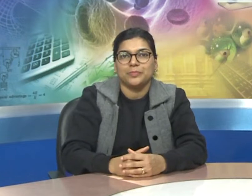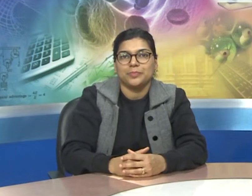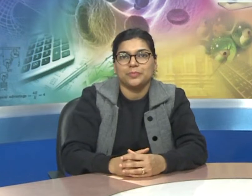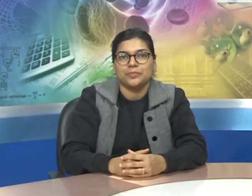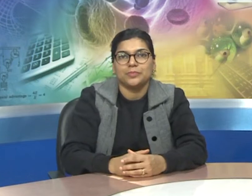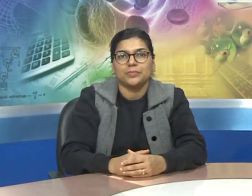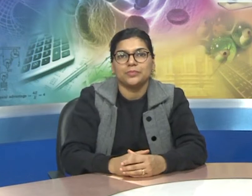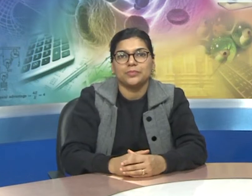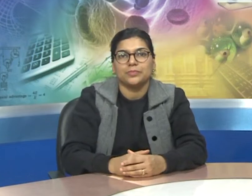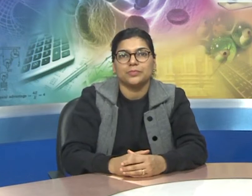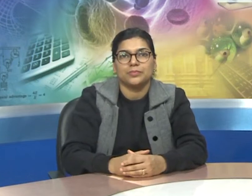preview.